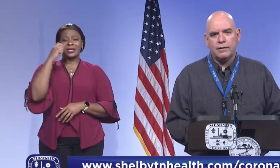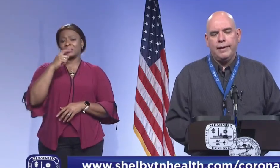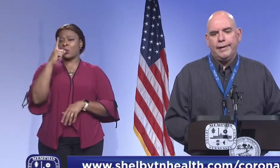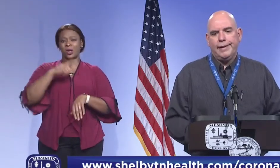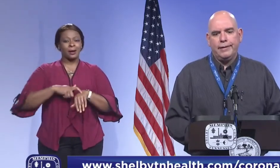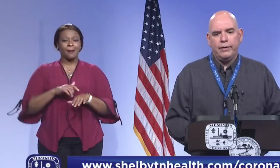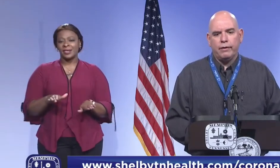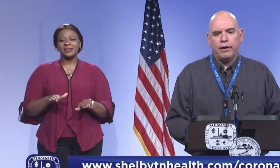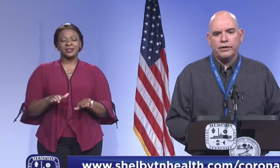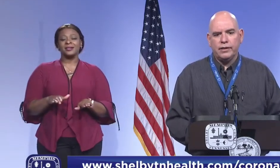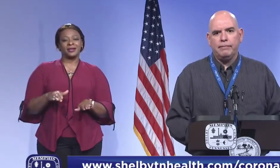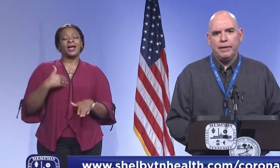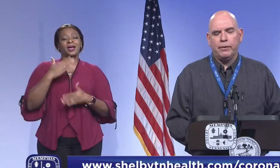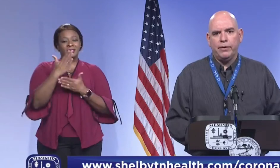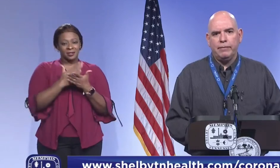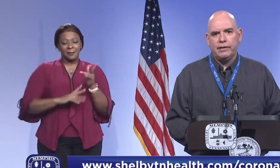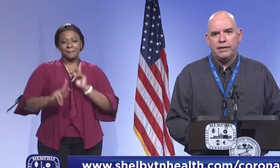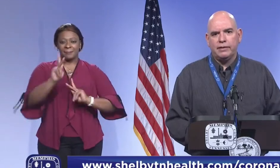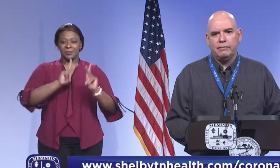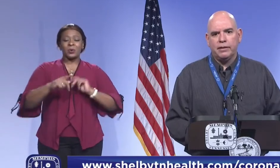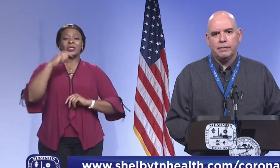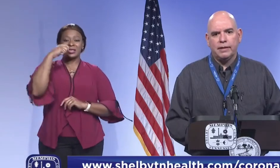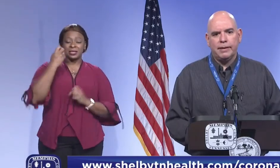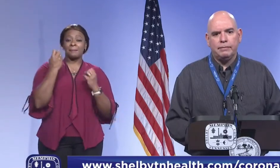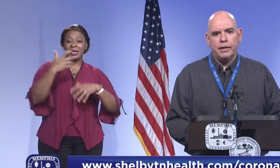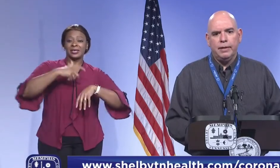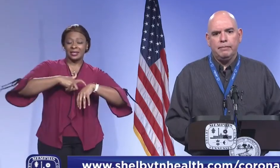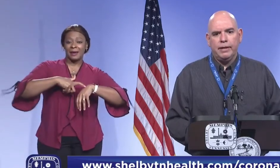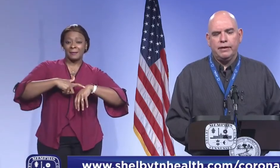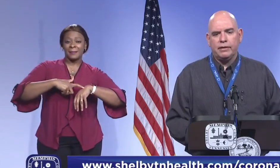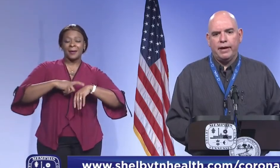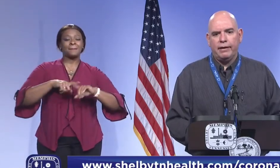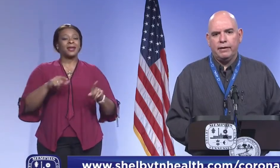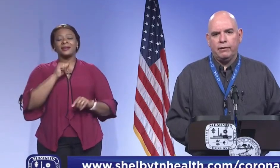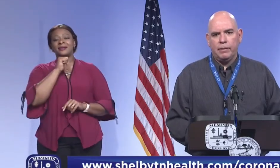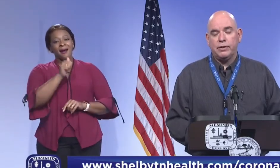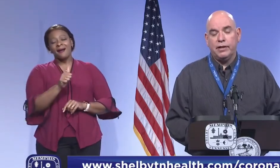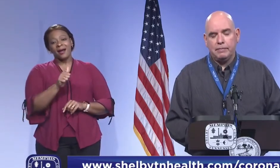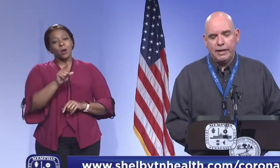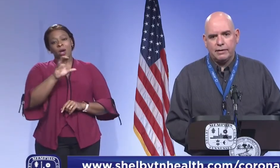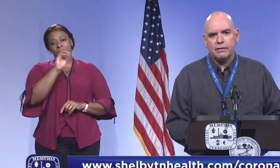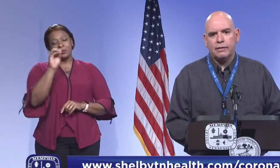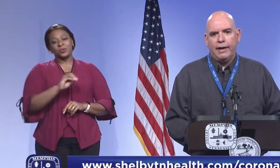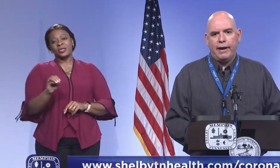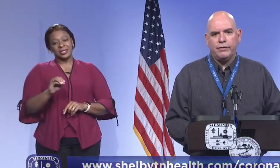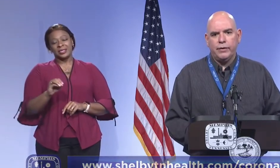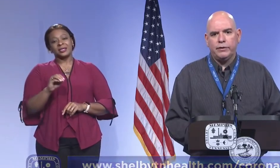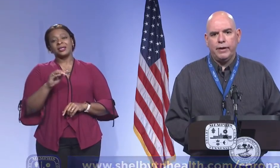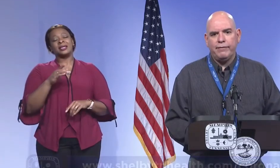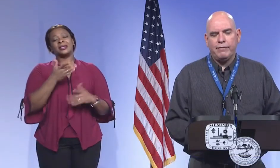once. There are some people who have been tested multiple times, but it's not on a percentage basis.